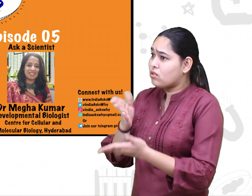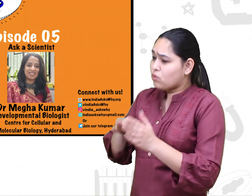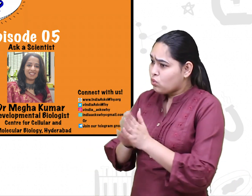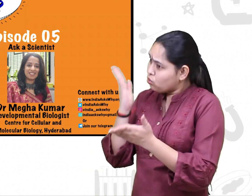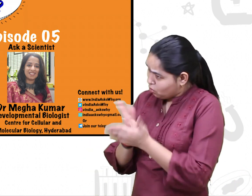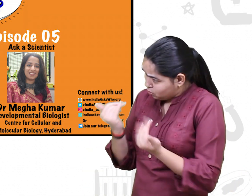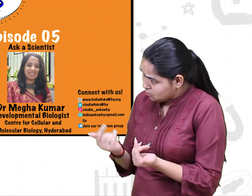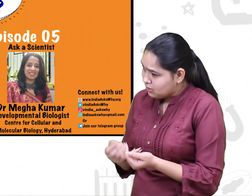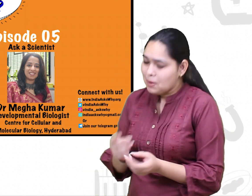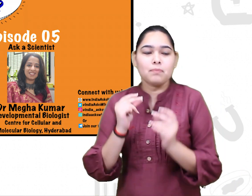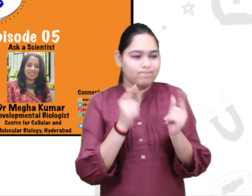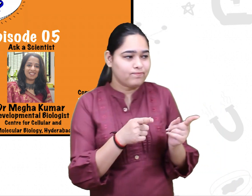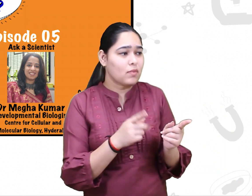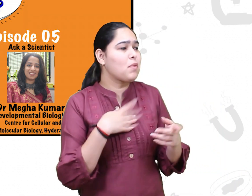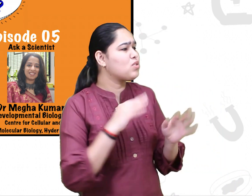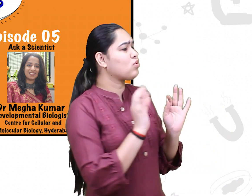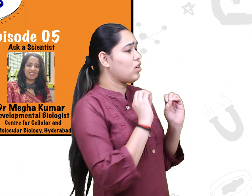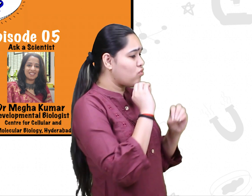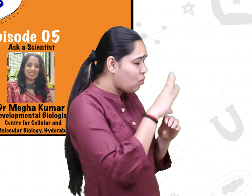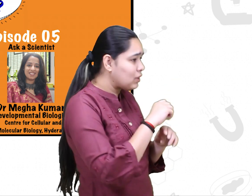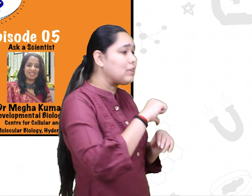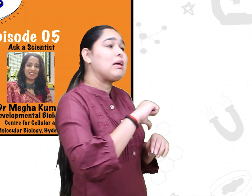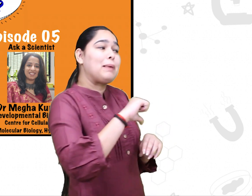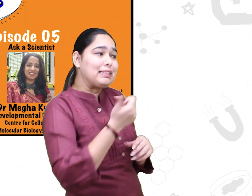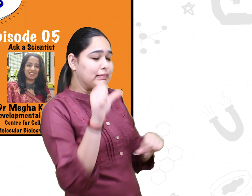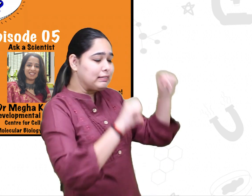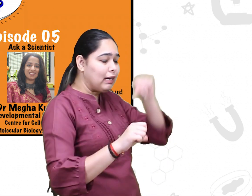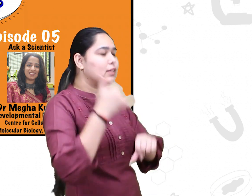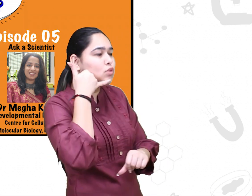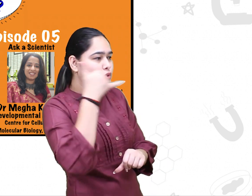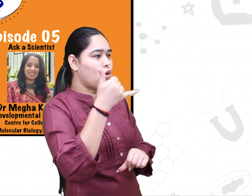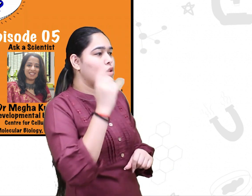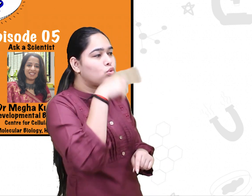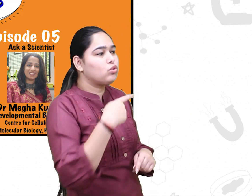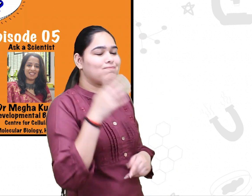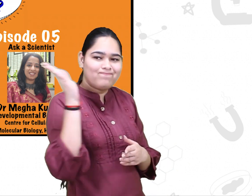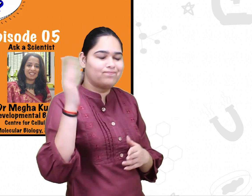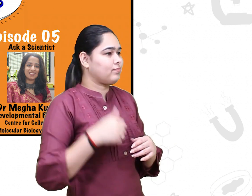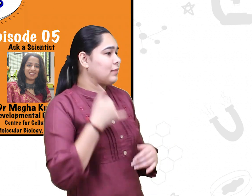limbs? I know the perfect person to answer your question. Let's ring Dr. Megha.